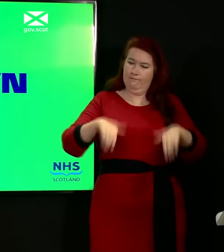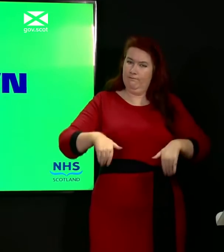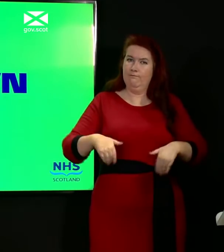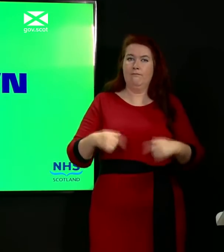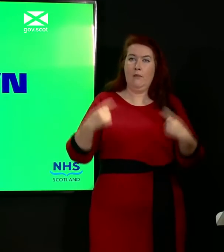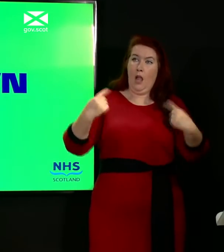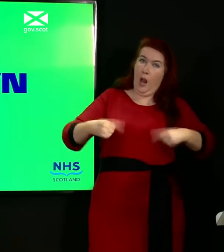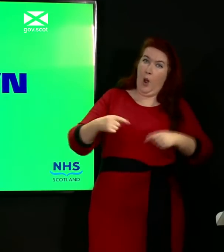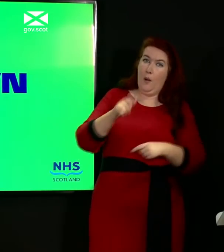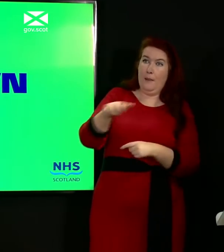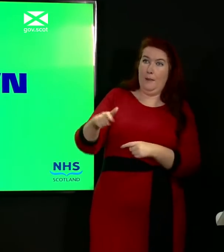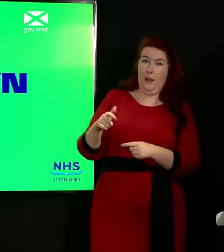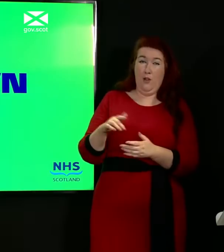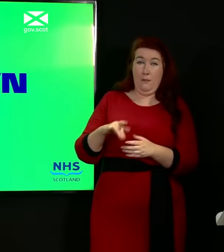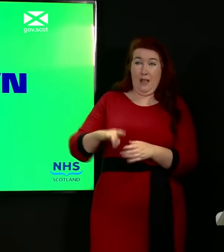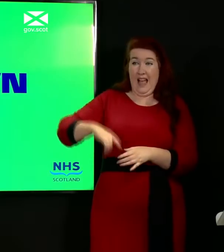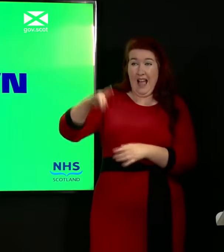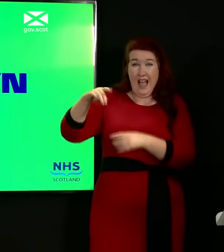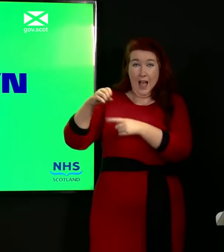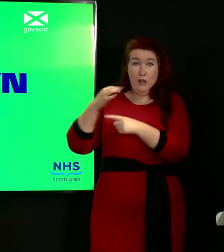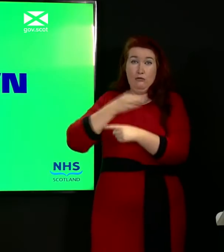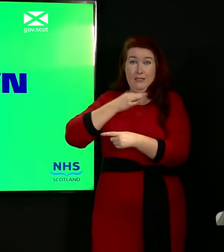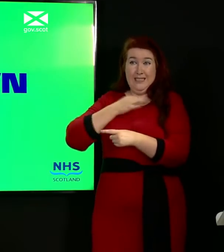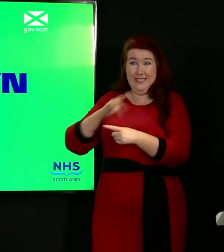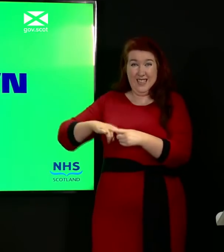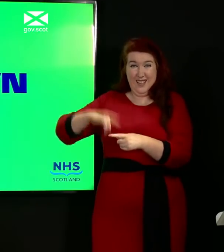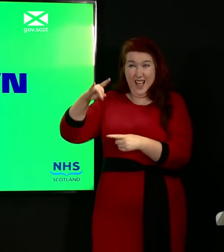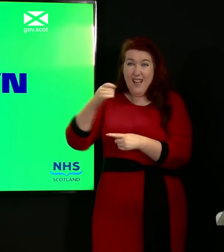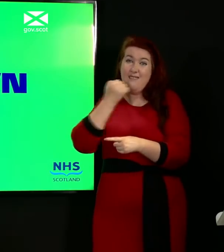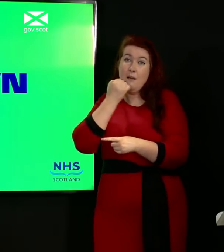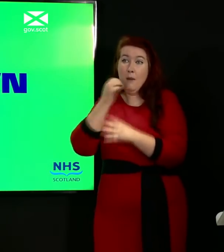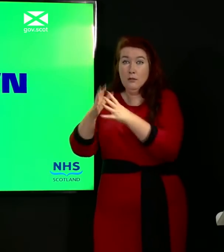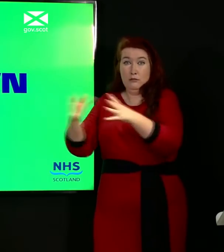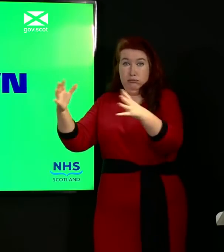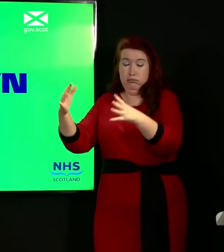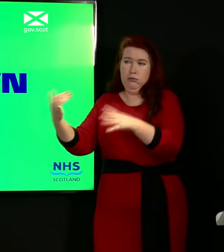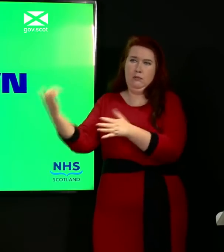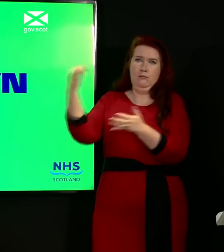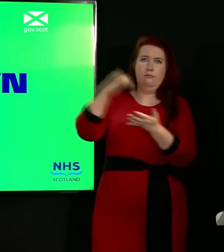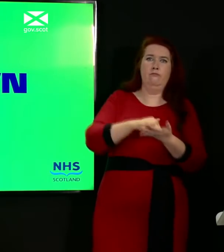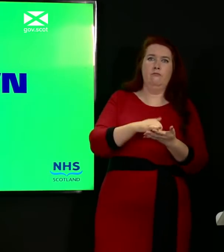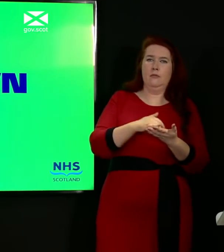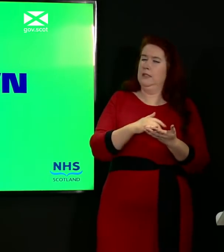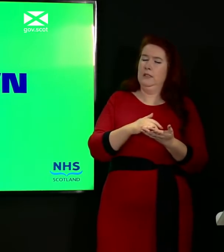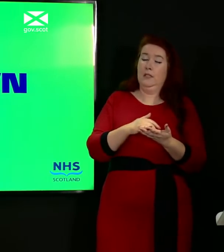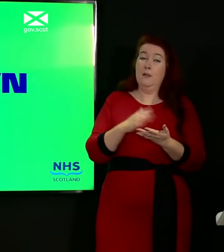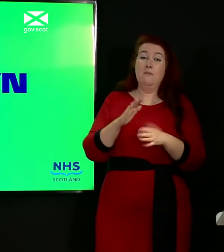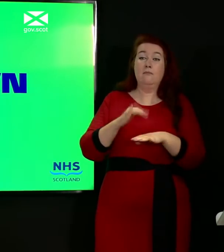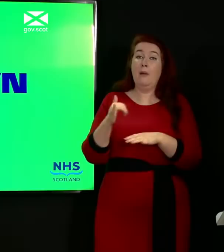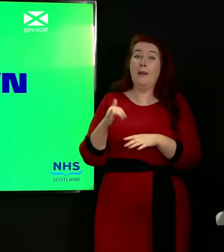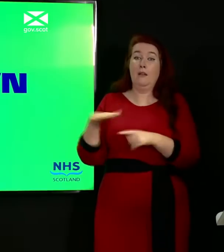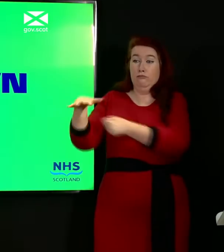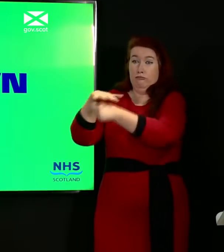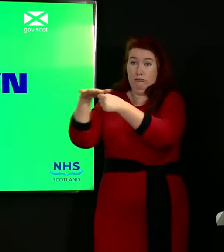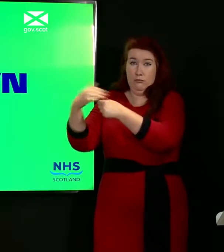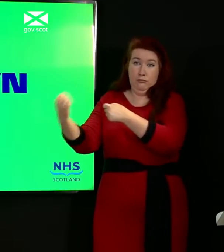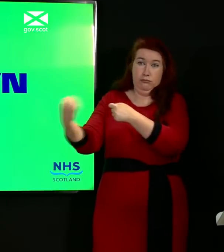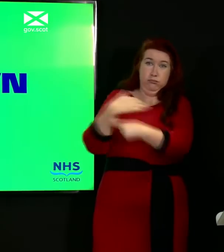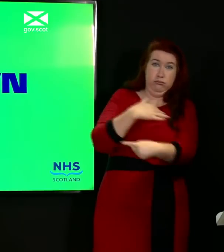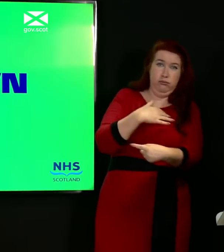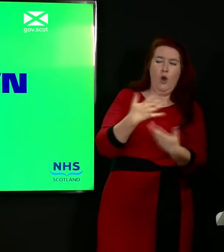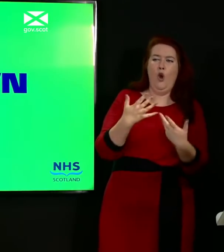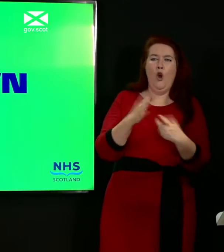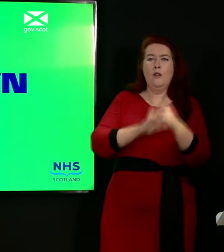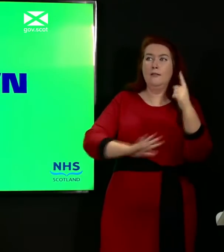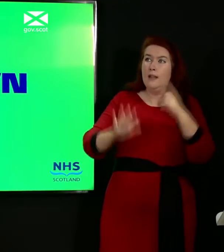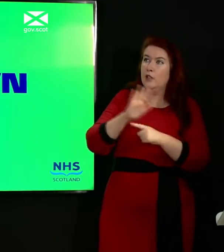people come from high prevalence areas to low prevalence areas, whether that's inside a local authority in Scotland, whether it's across national